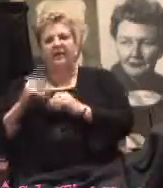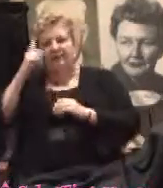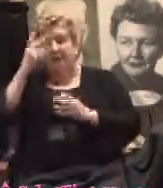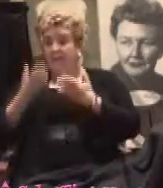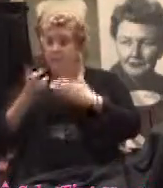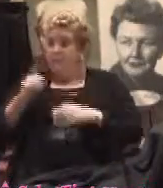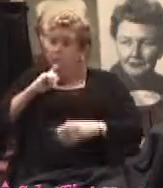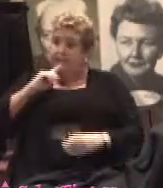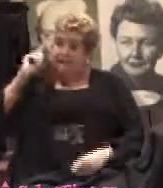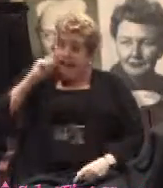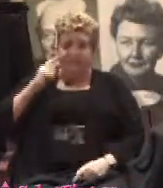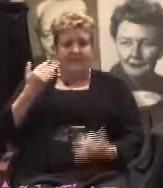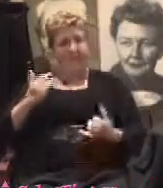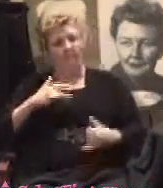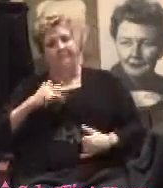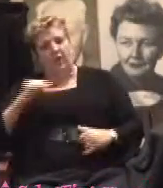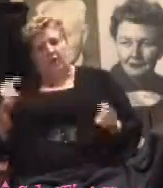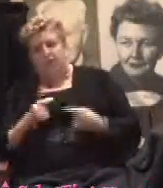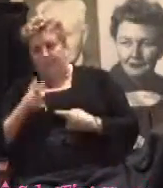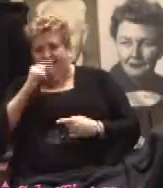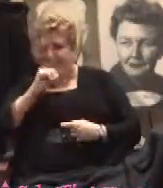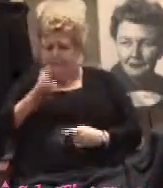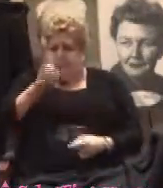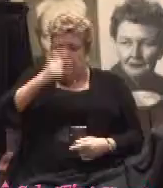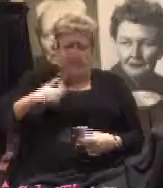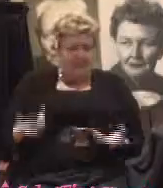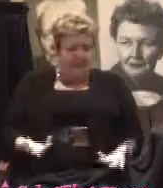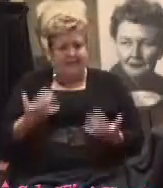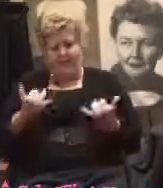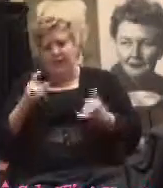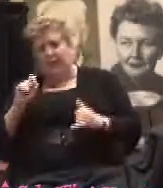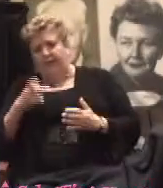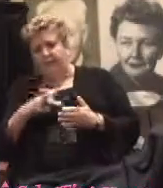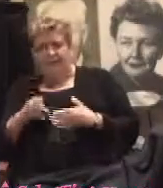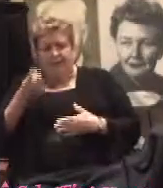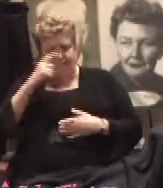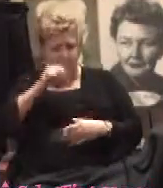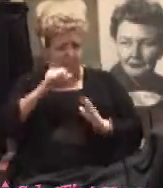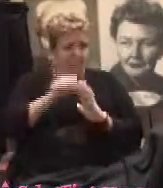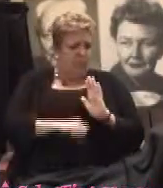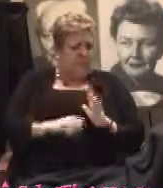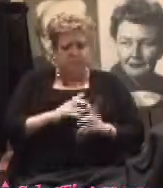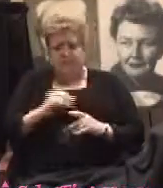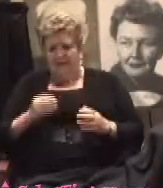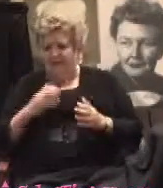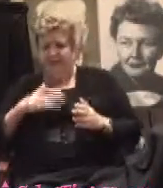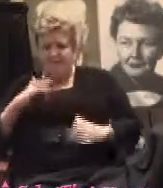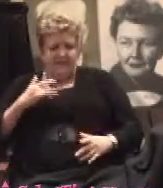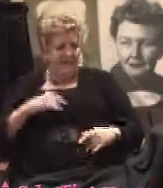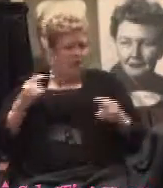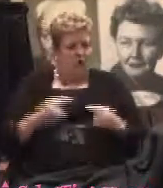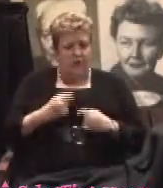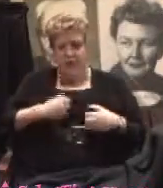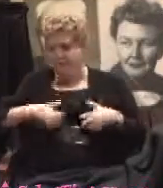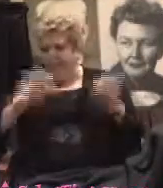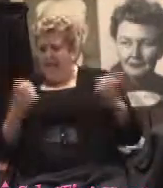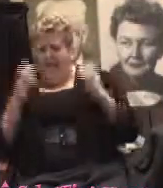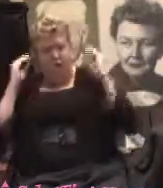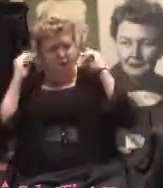feelings are hurt, and I'm mad. And then I think I'm going to pay for the operation, and then my feelings are hurt, and I'm mad. And I heard womp,